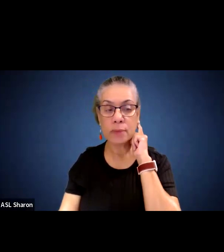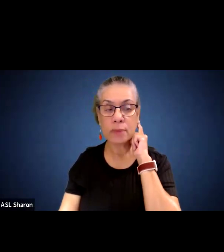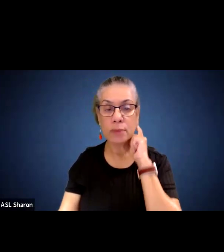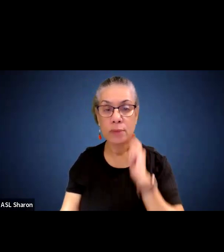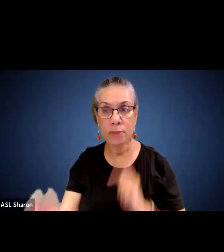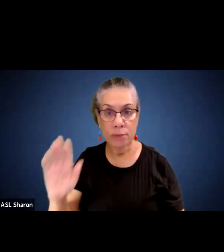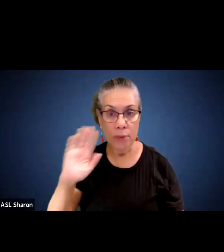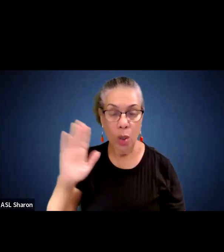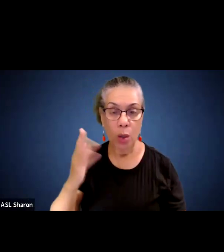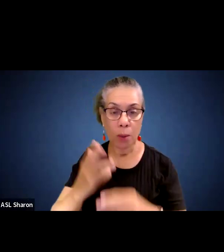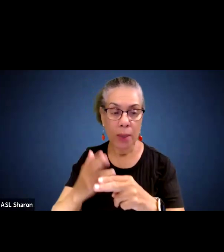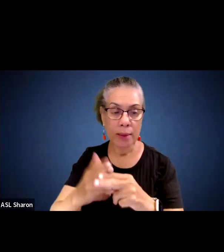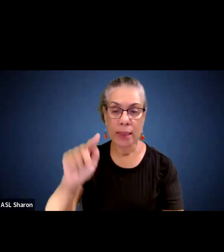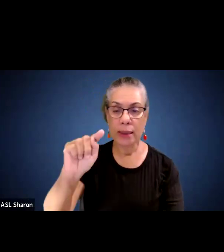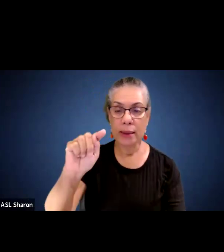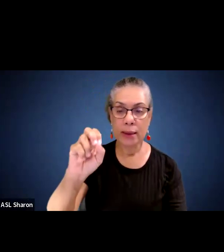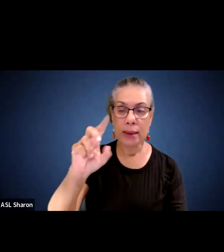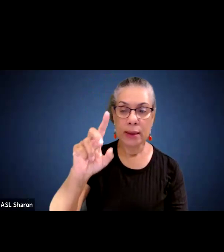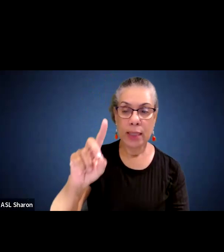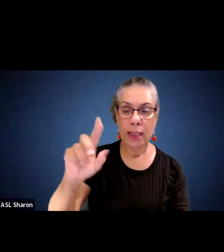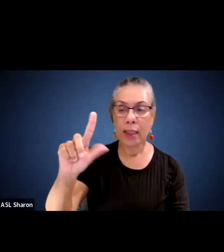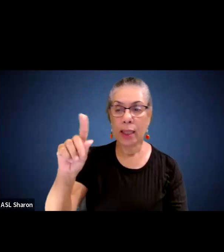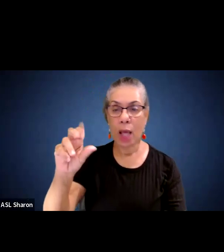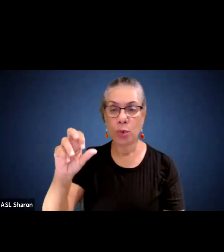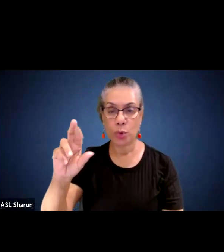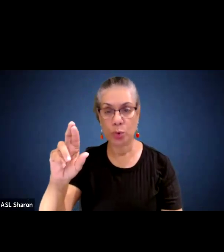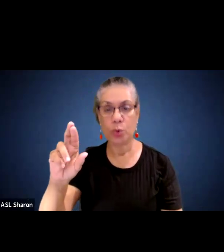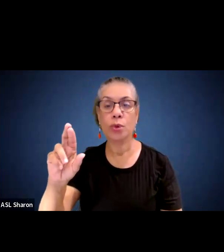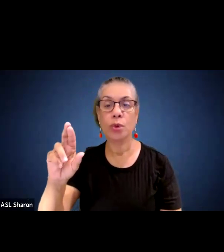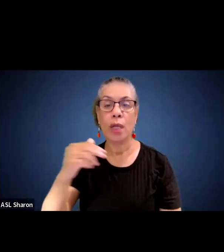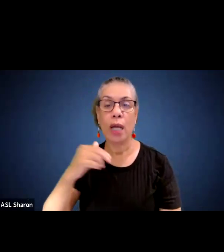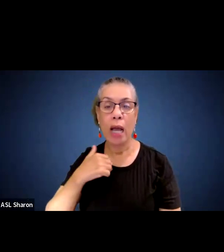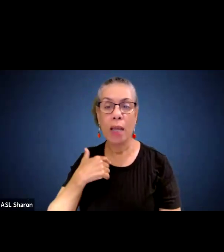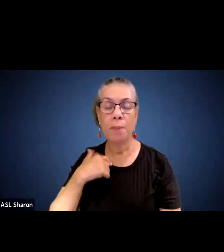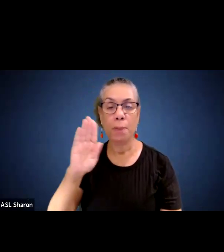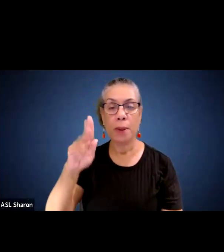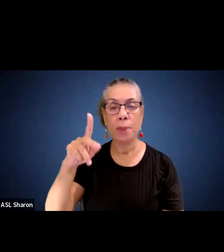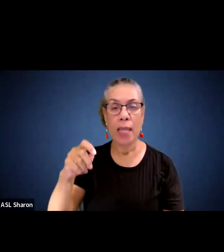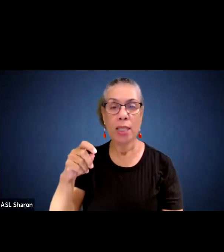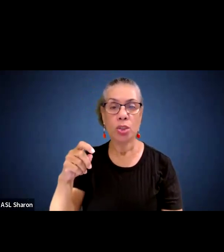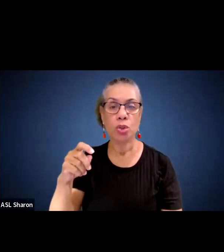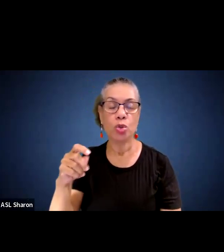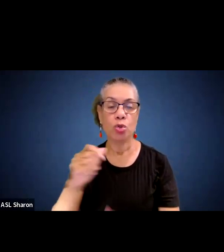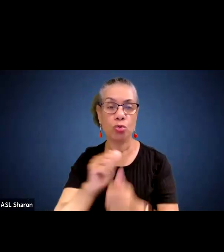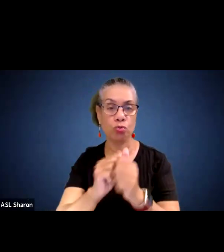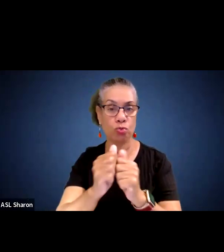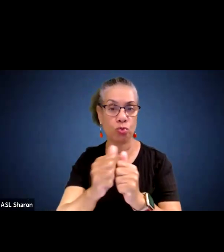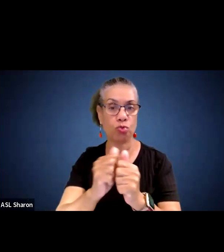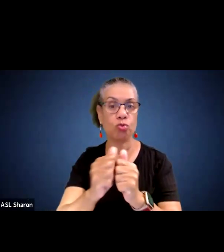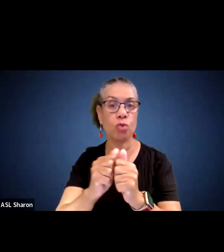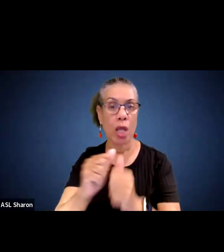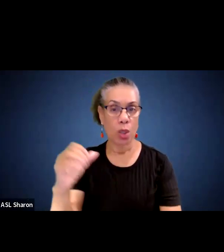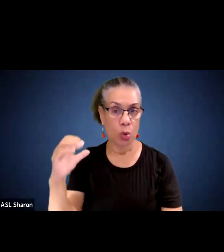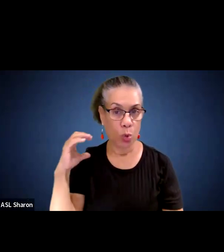Hello, my name's Ted Laska, and I've been Boston Public School track coach since the late 80s, high